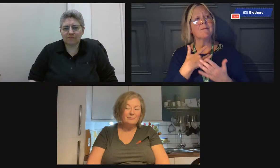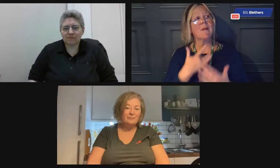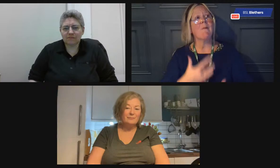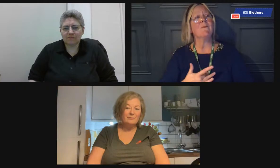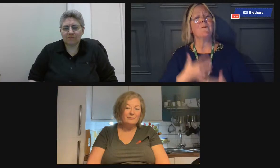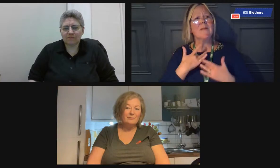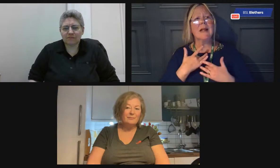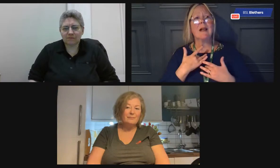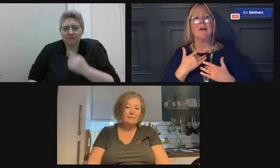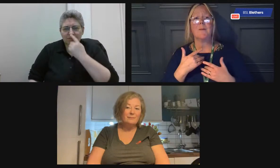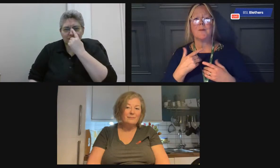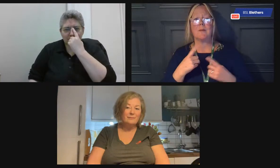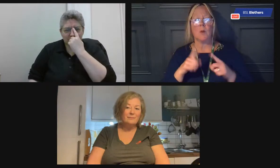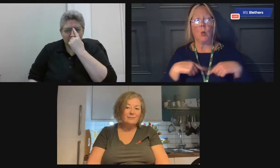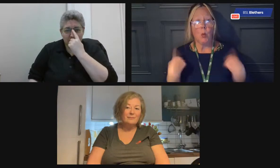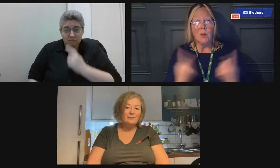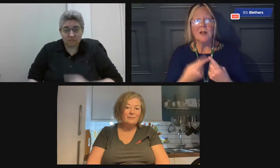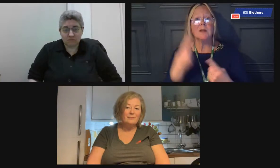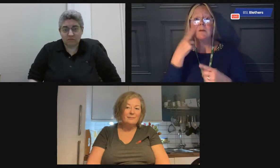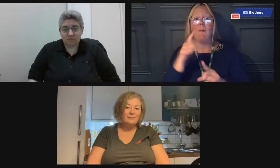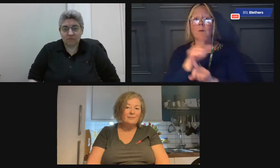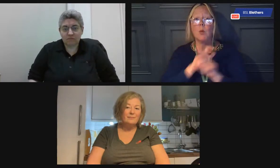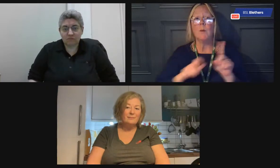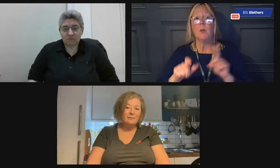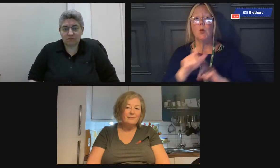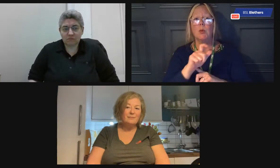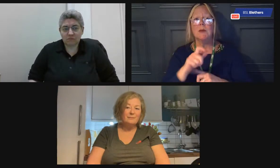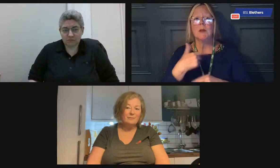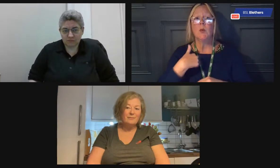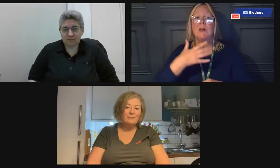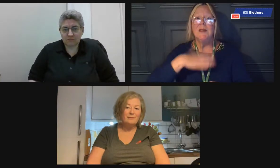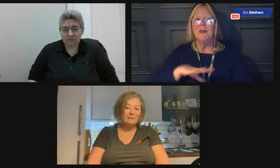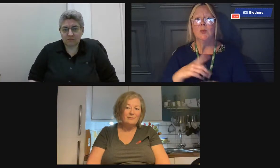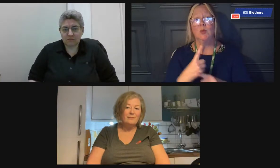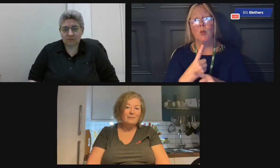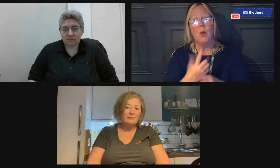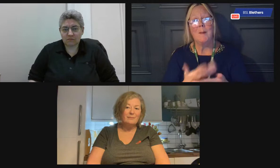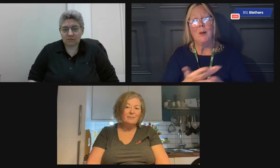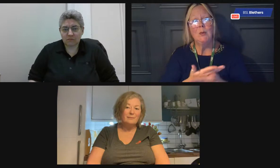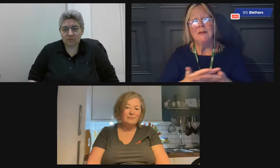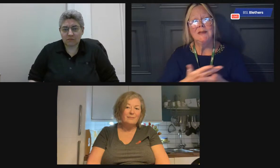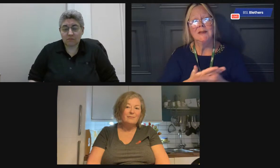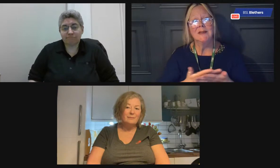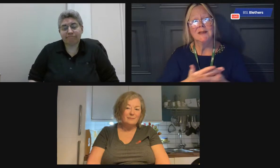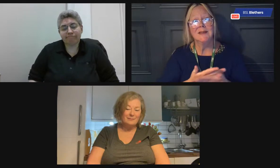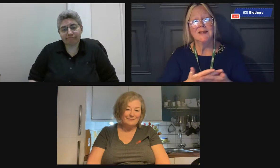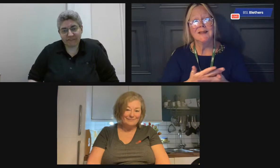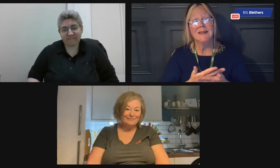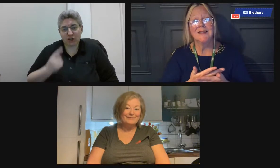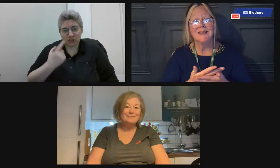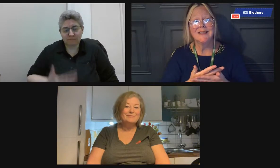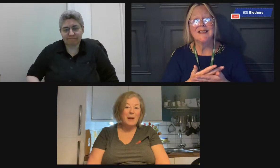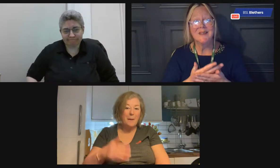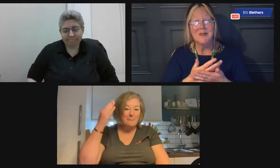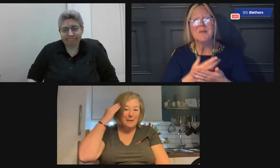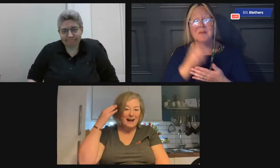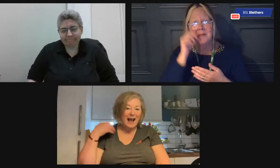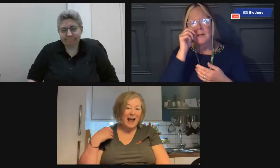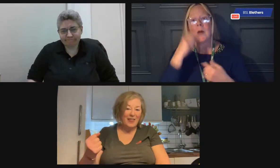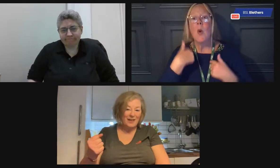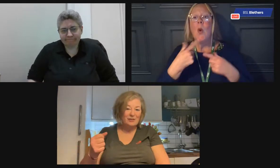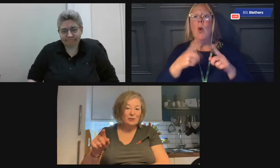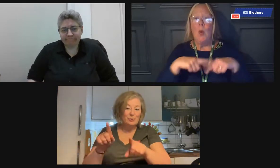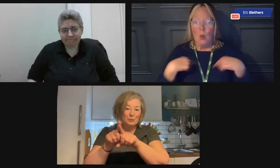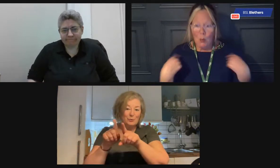work. But really, in the future, I think I would like to see that we, as the deaf community, I'd like to see us